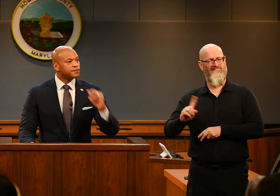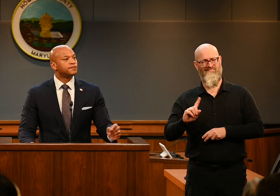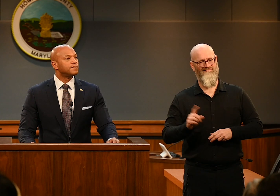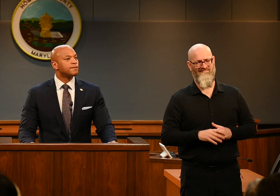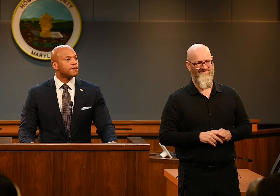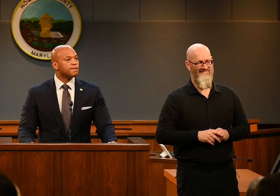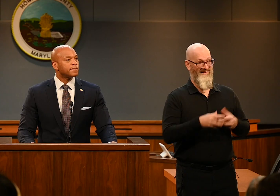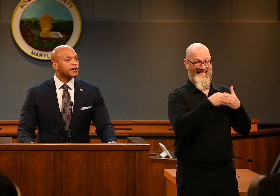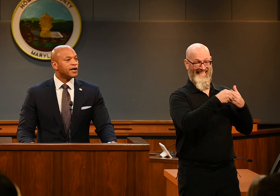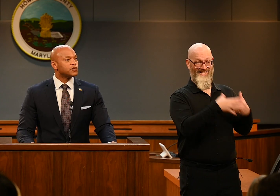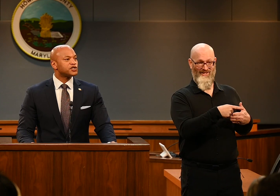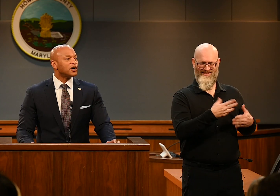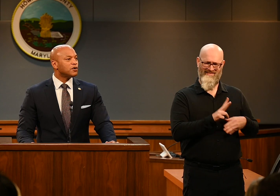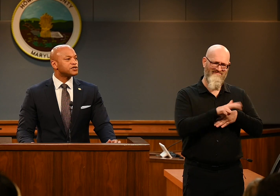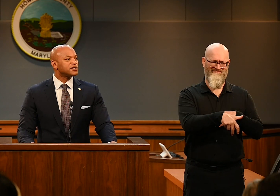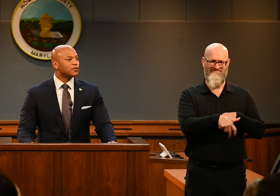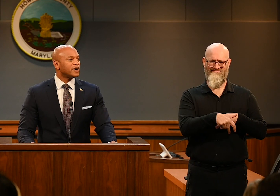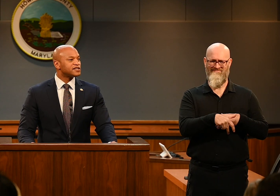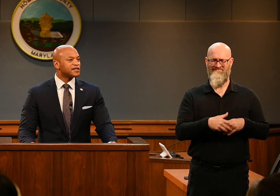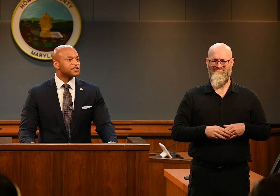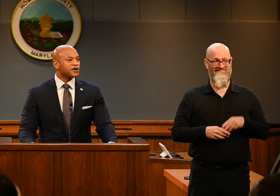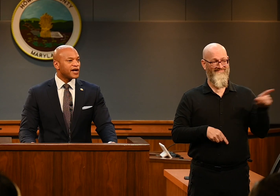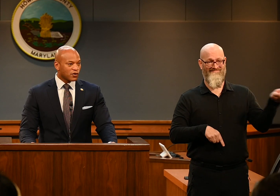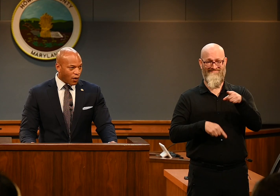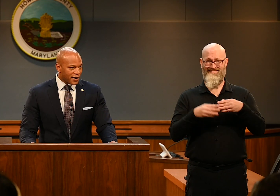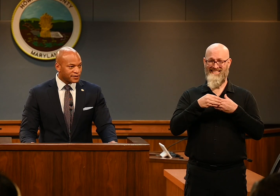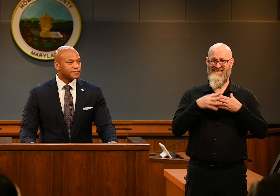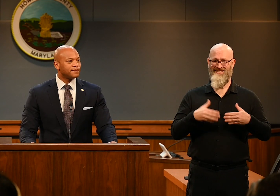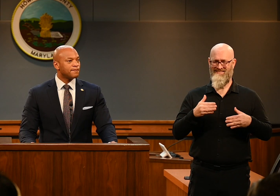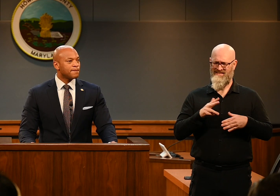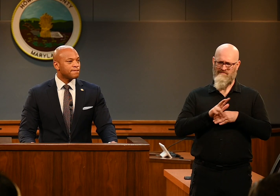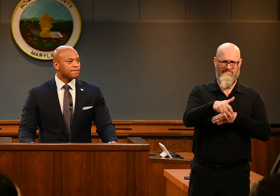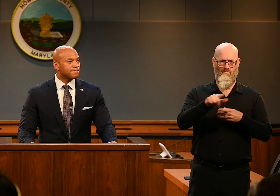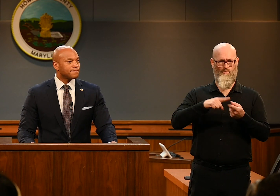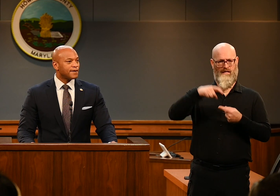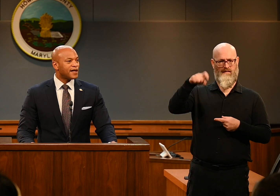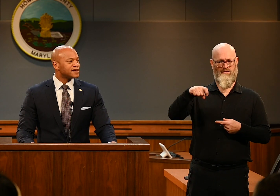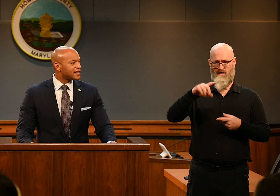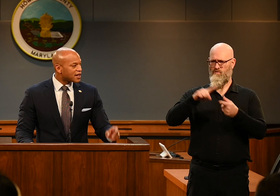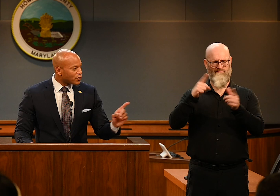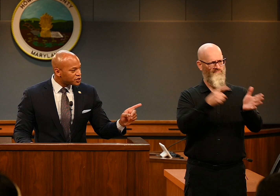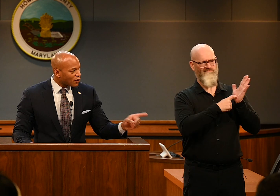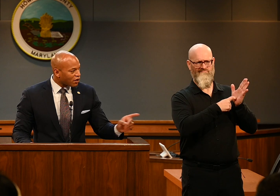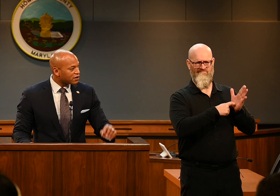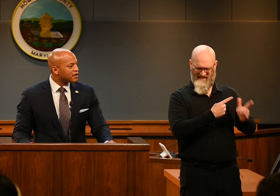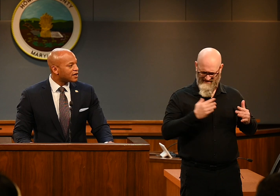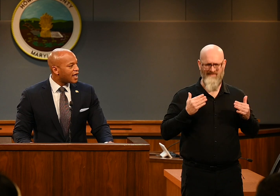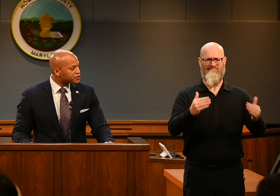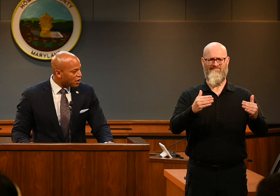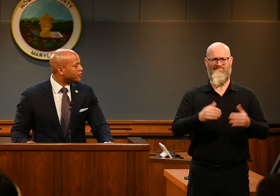Leadership is what shows when it's necessary and required. And that's exactly what you